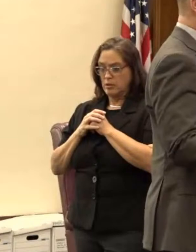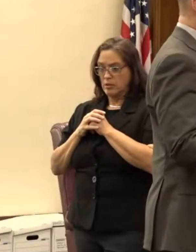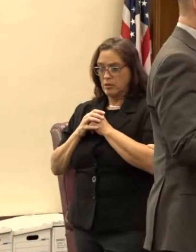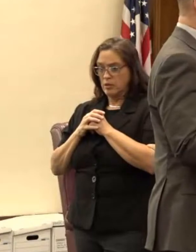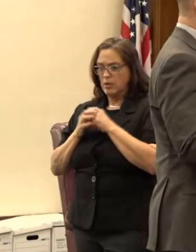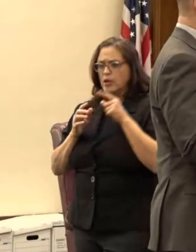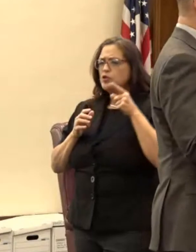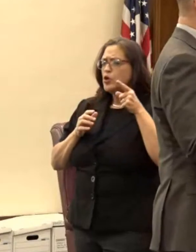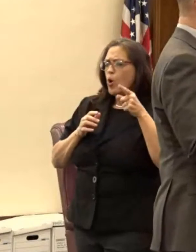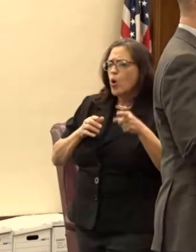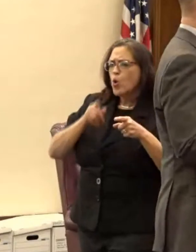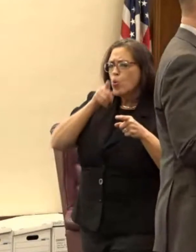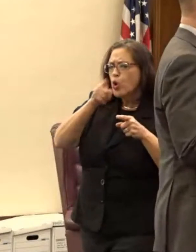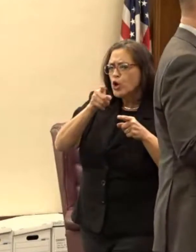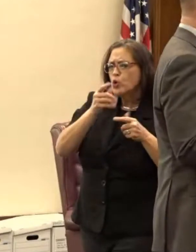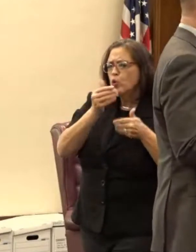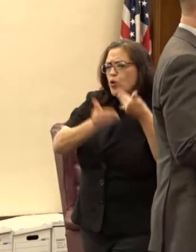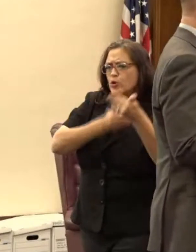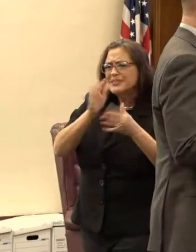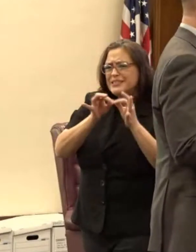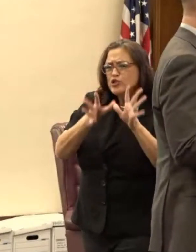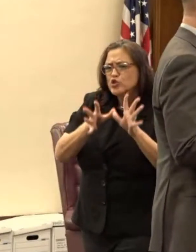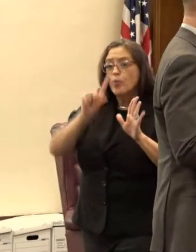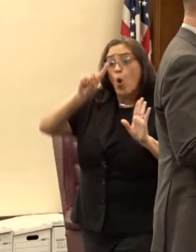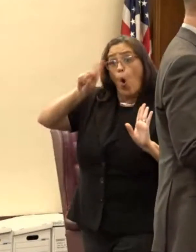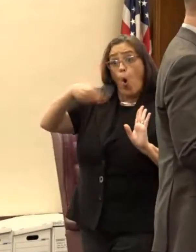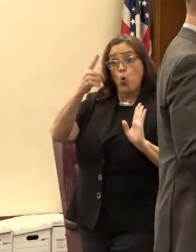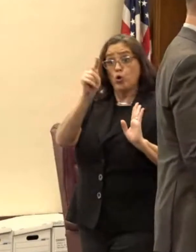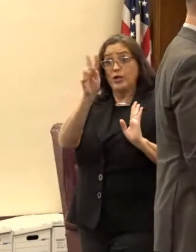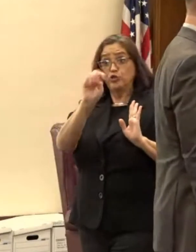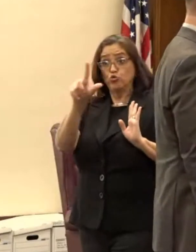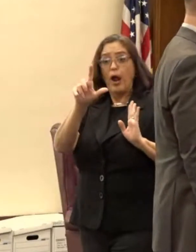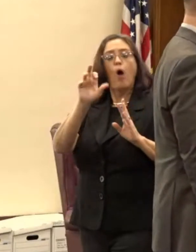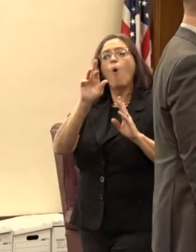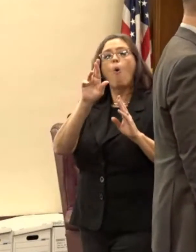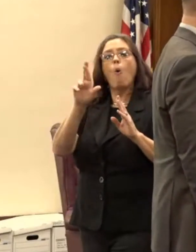just the trial or any pre-trial proceedings?